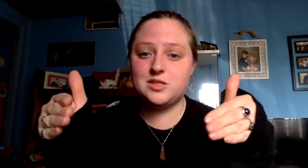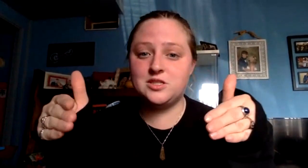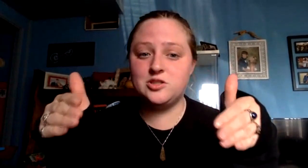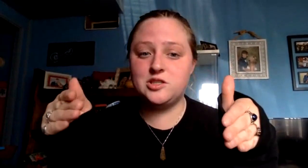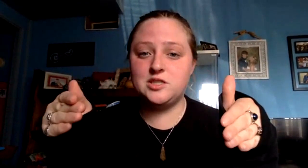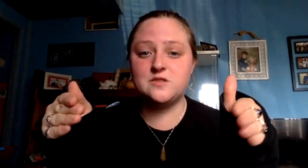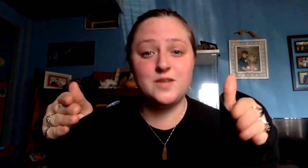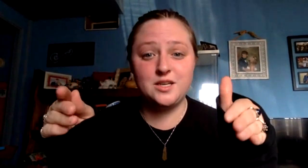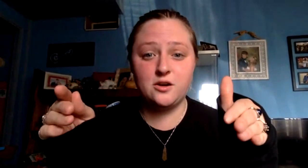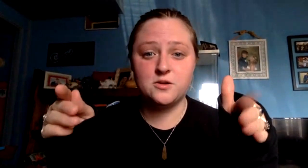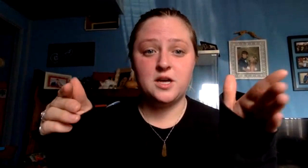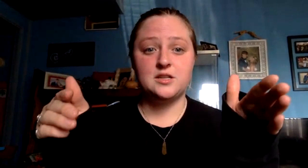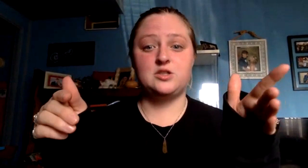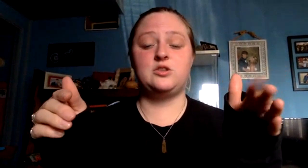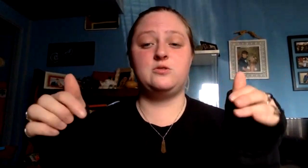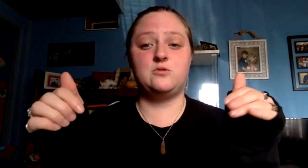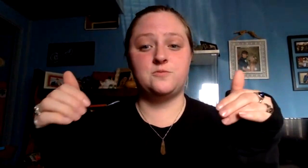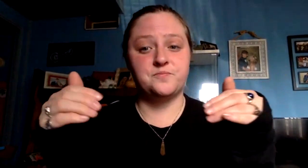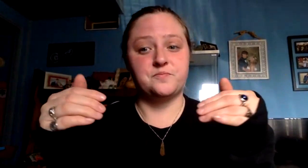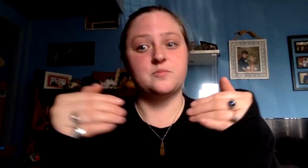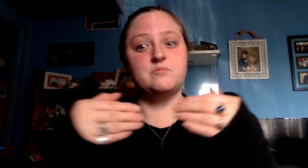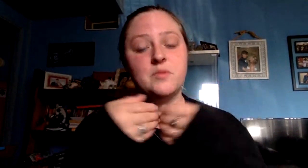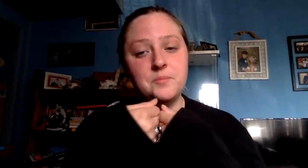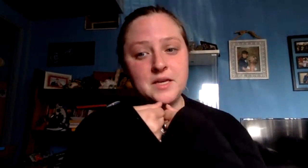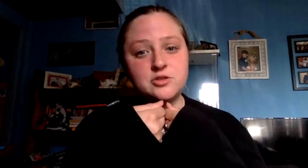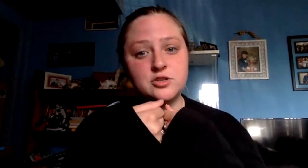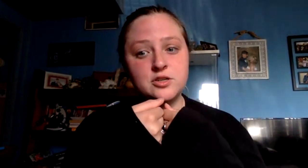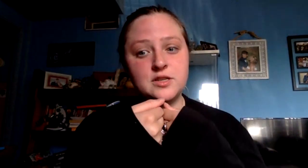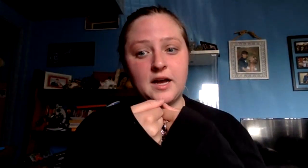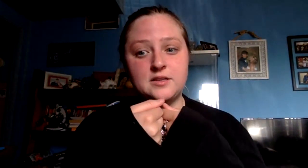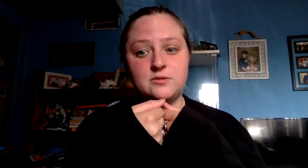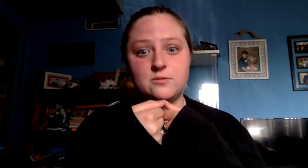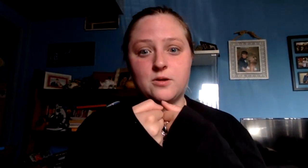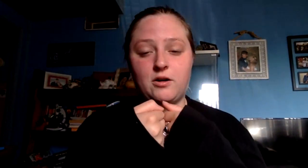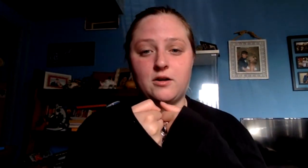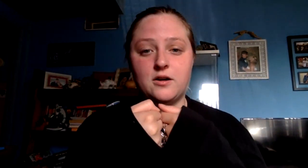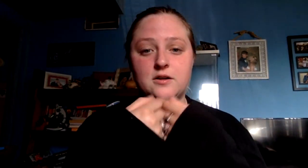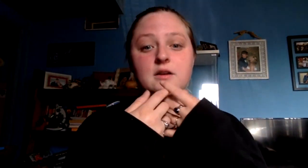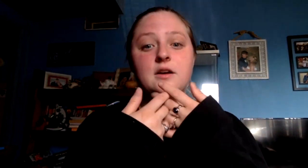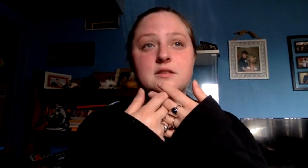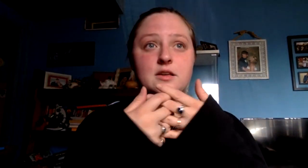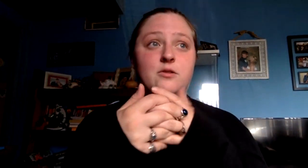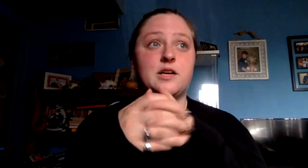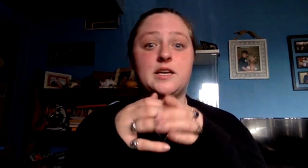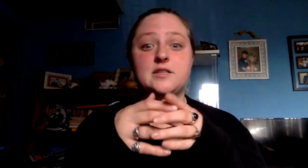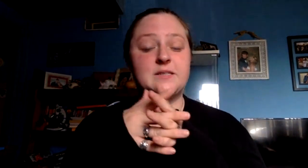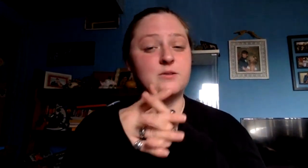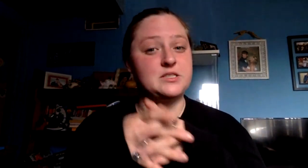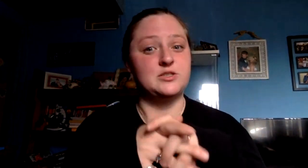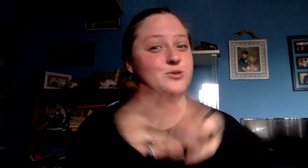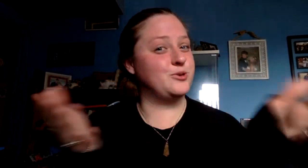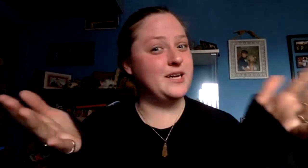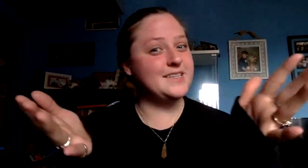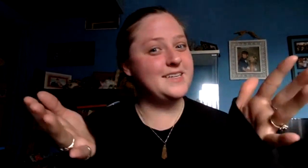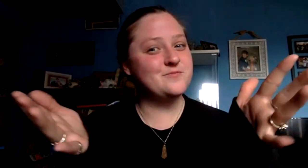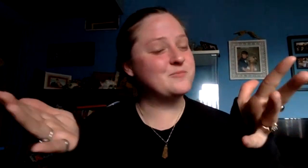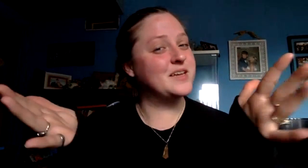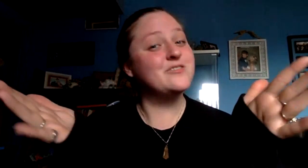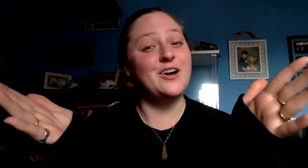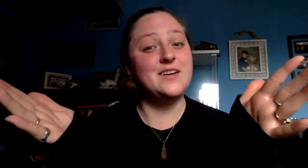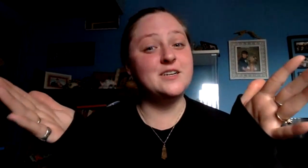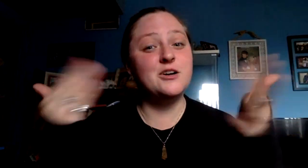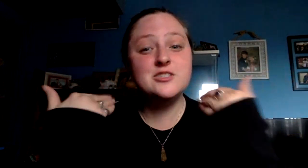And always consult this video to make sure that you are answering the questions